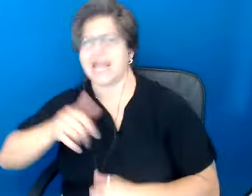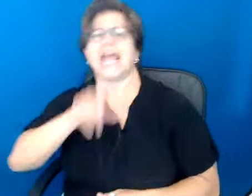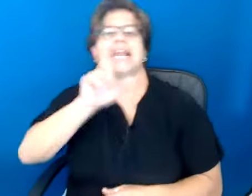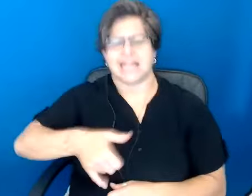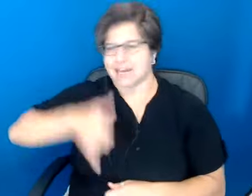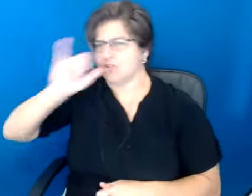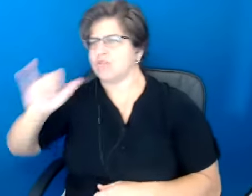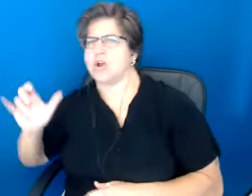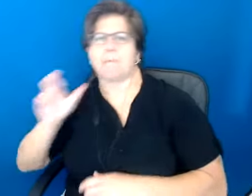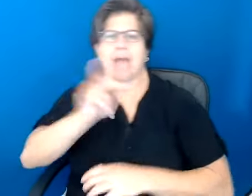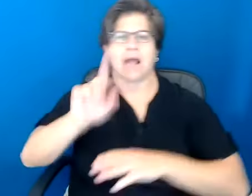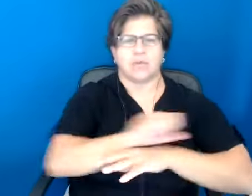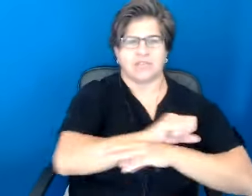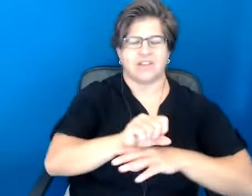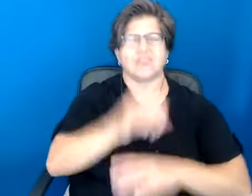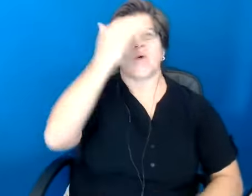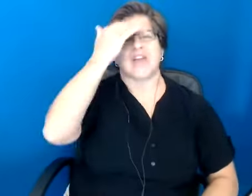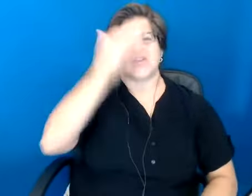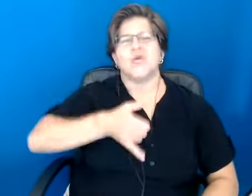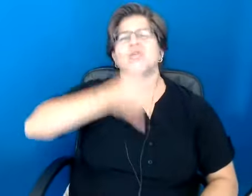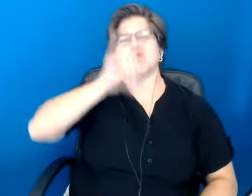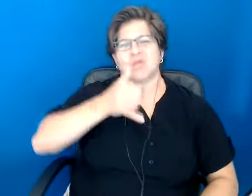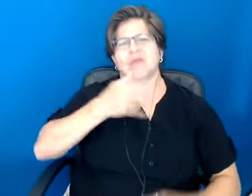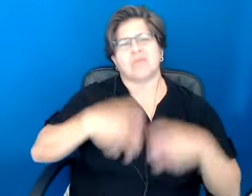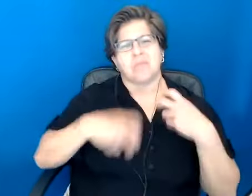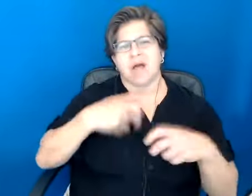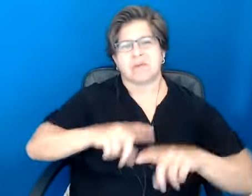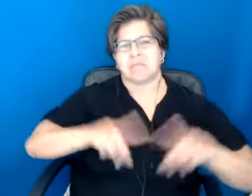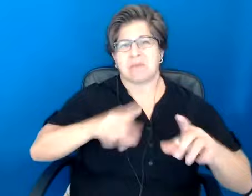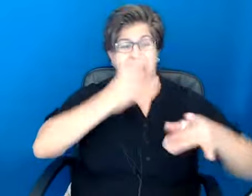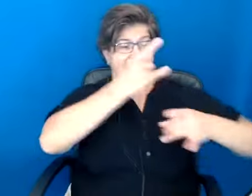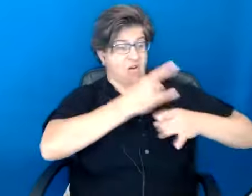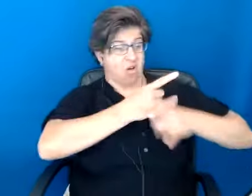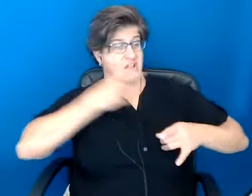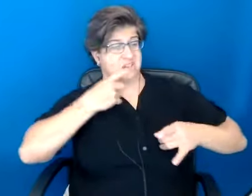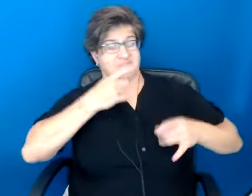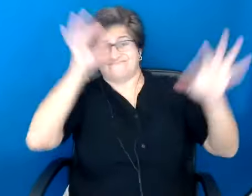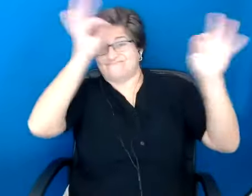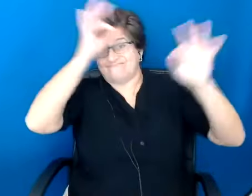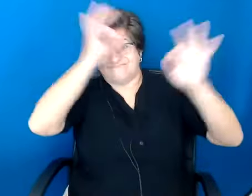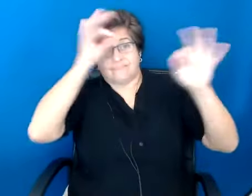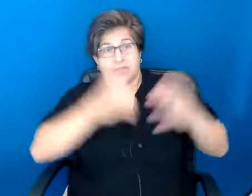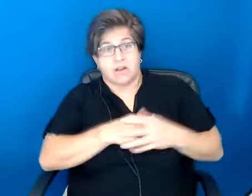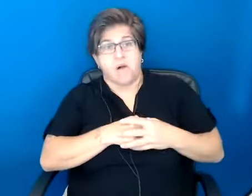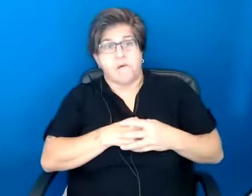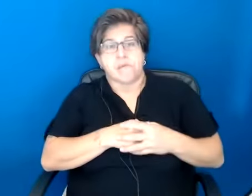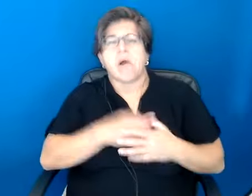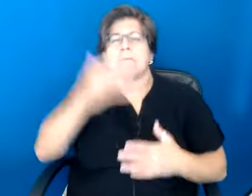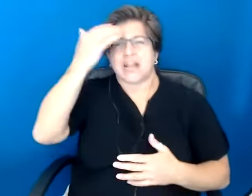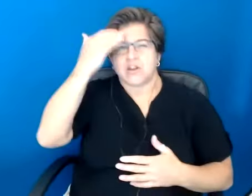to come off the stage for singing to get full of the drink. And he needed the drink to go on the stage. So I knew that drink was a problem, but I